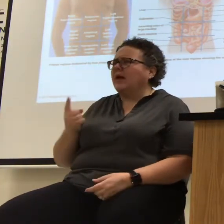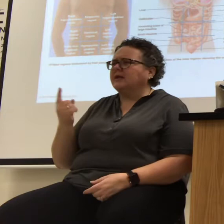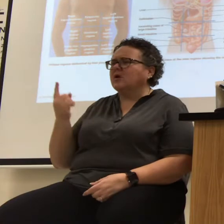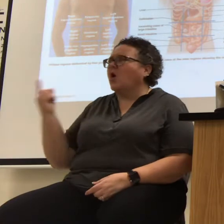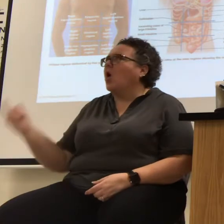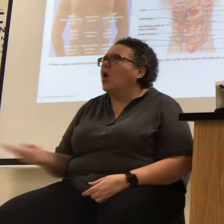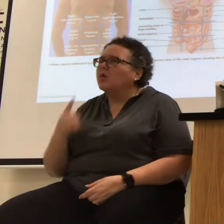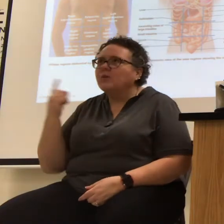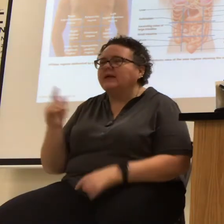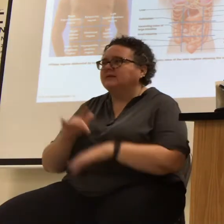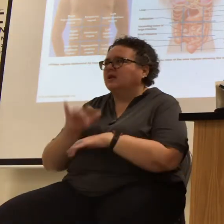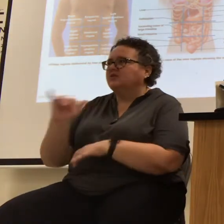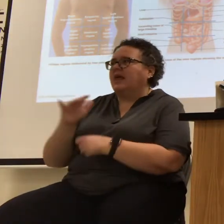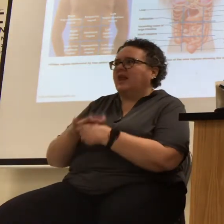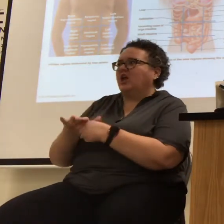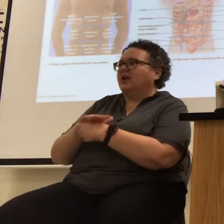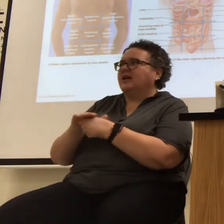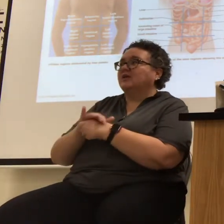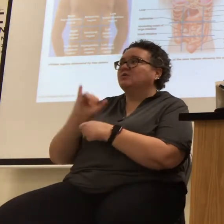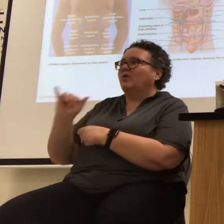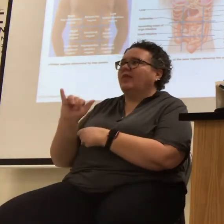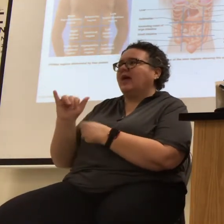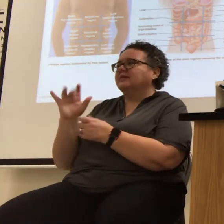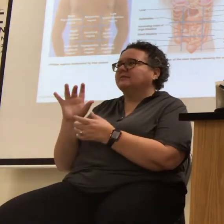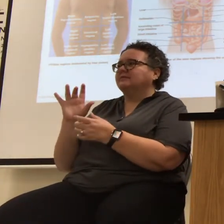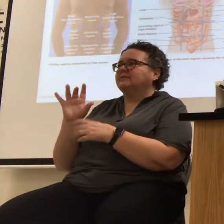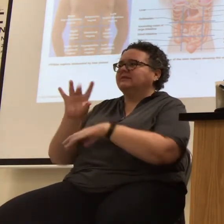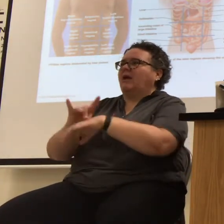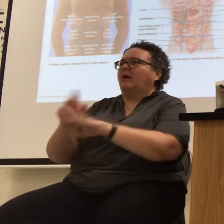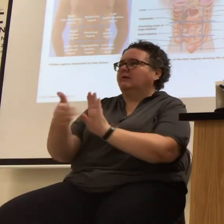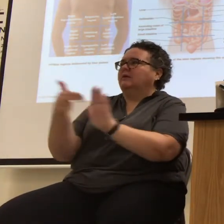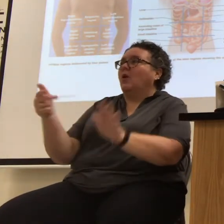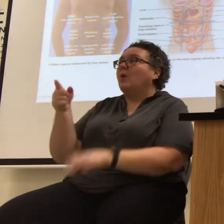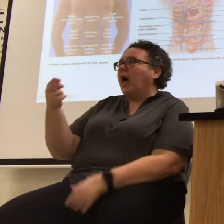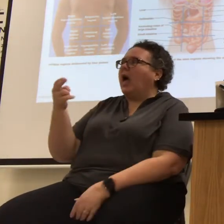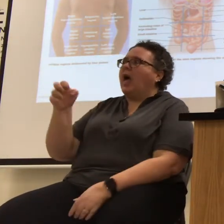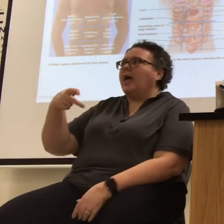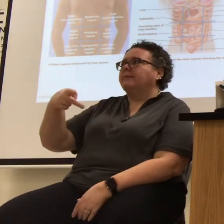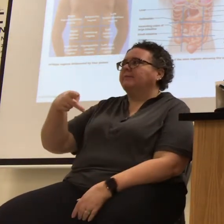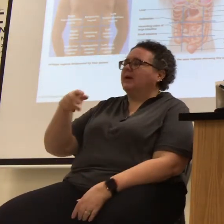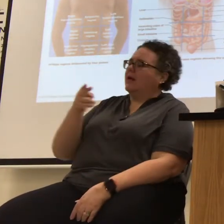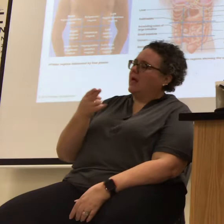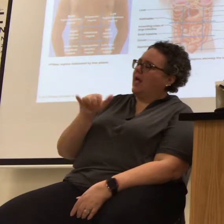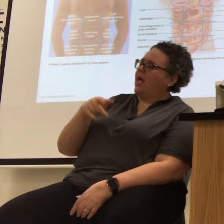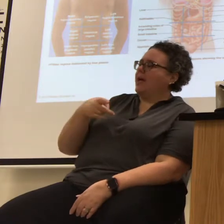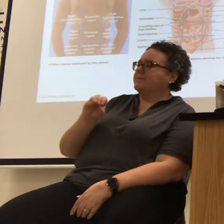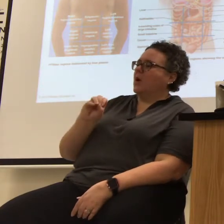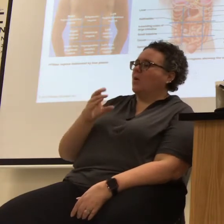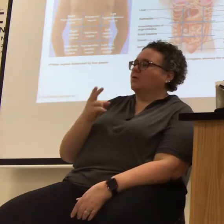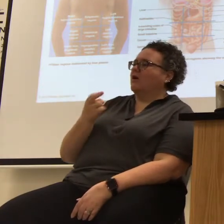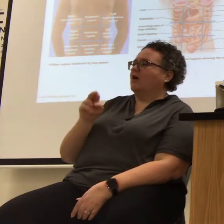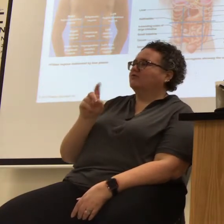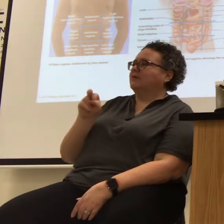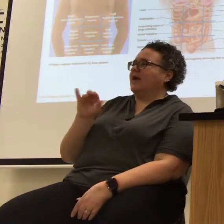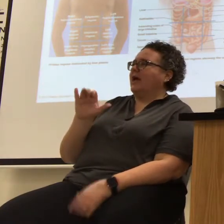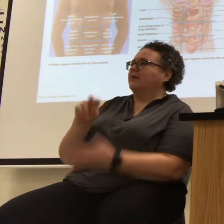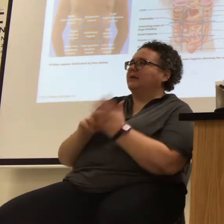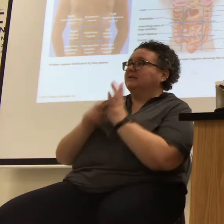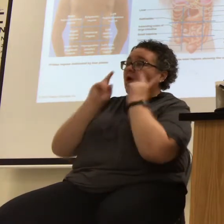Yeah, I guess the term stuck. Oh, hypochondriac, yeah, that's what you are. Because of that region, because they're always like touching this area.